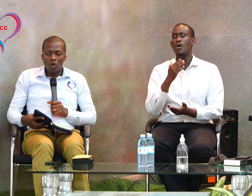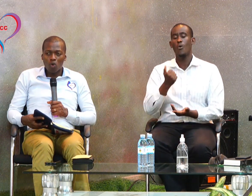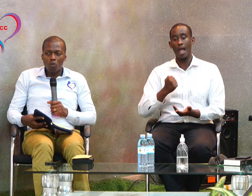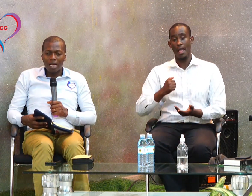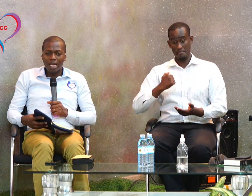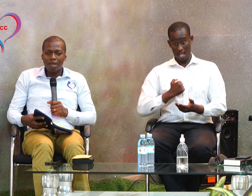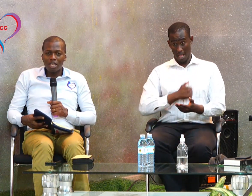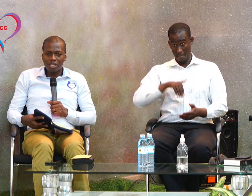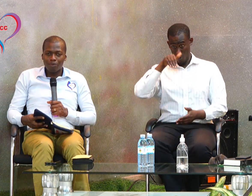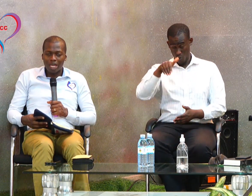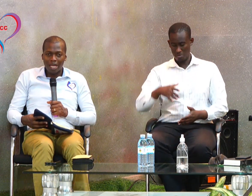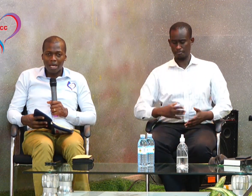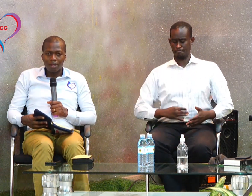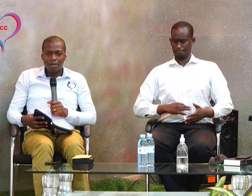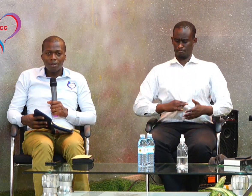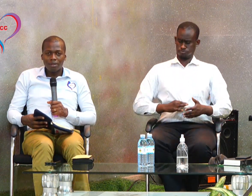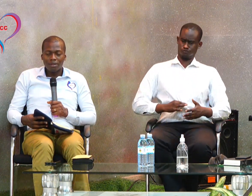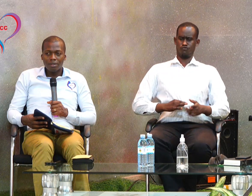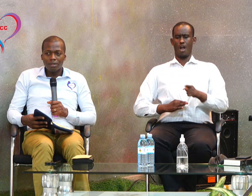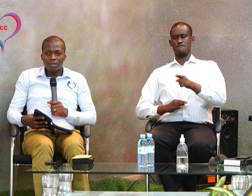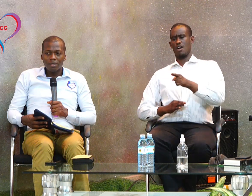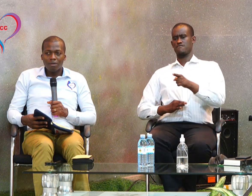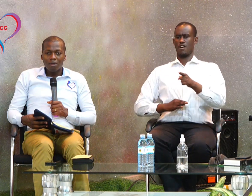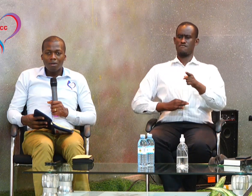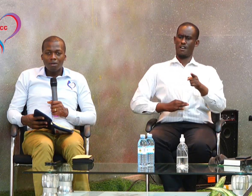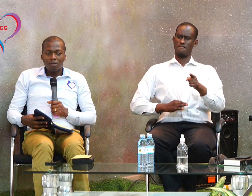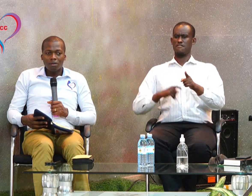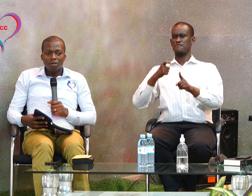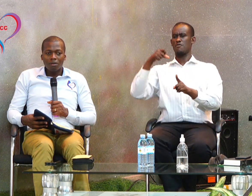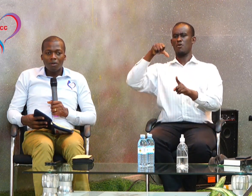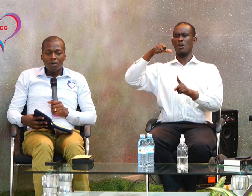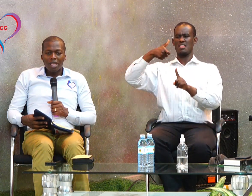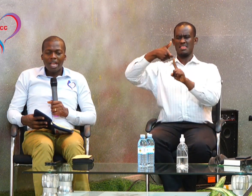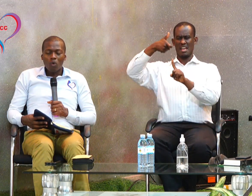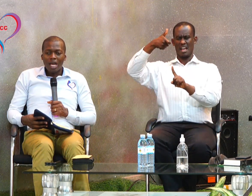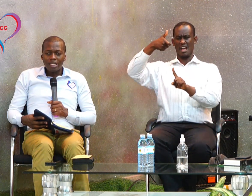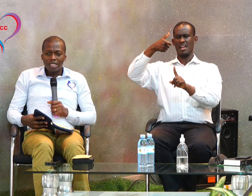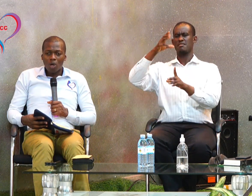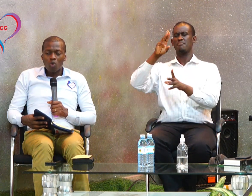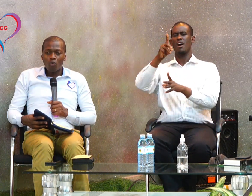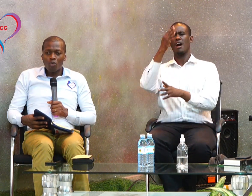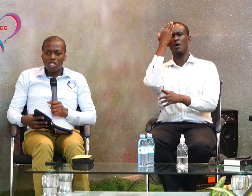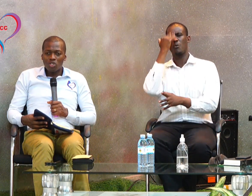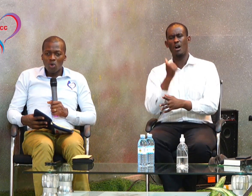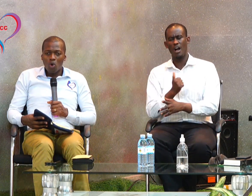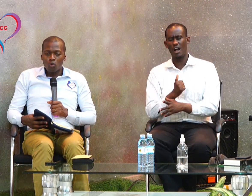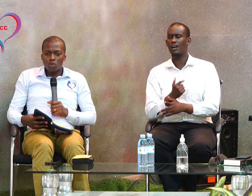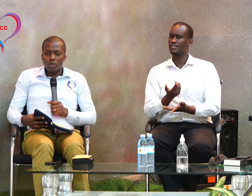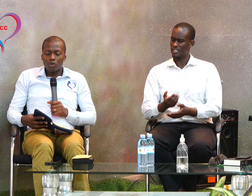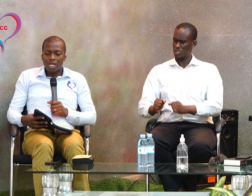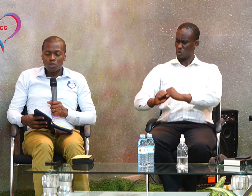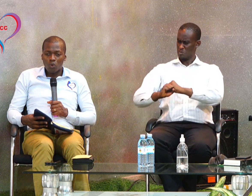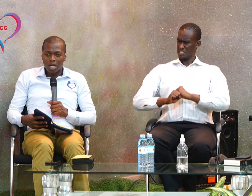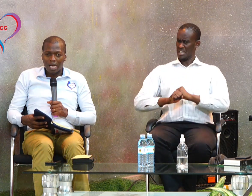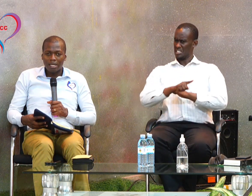lwe okumala emyezi mwenda? Why were you protected and there was no miscarriage? Era lwaki wakuumibwa nnyo olubuto